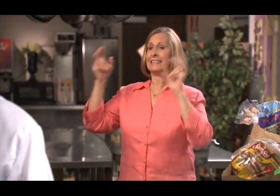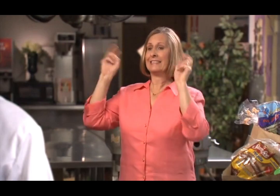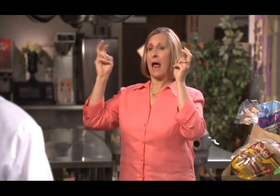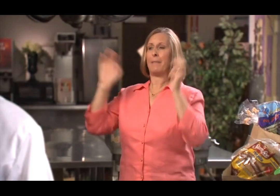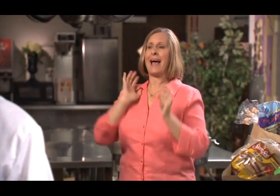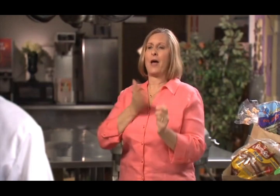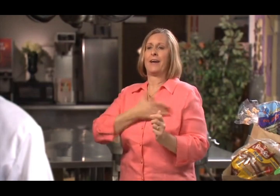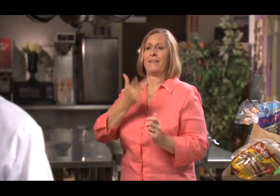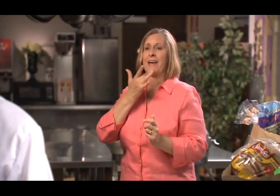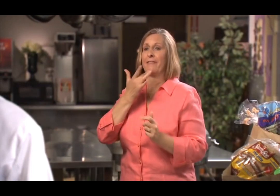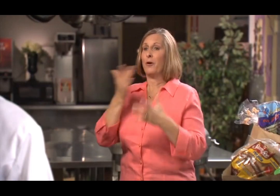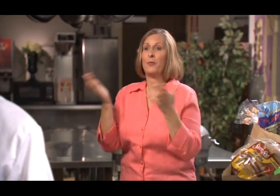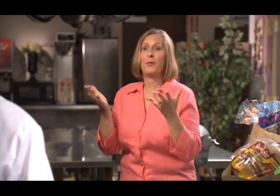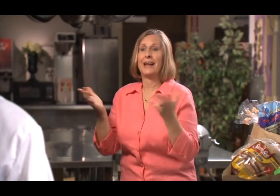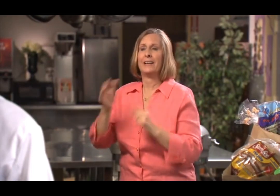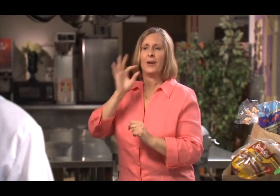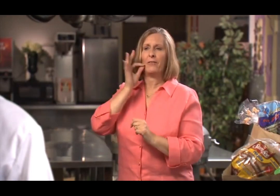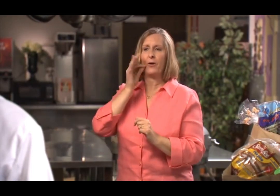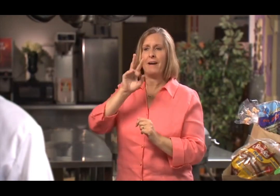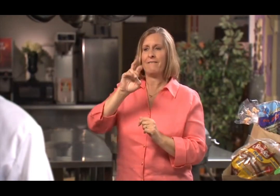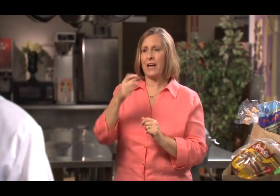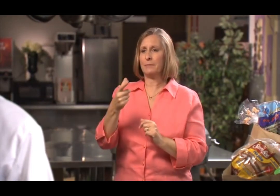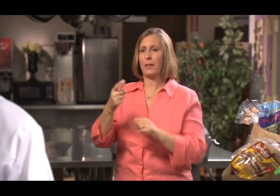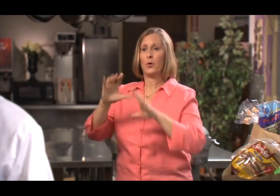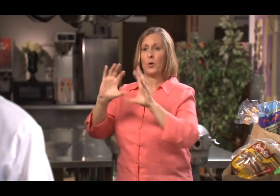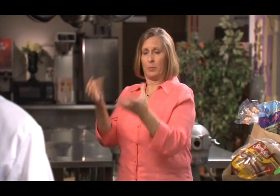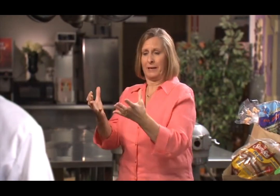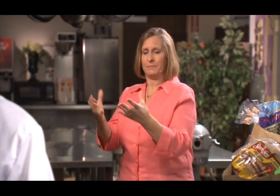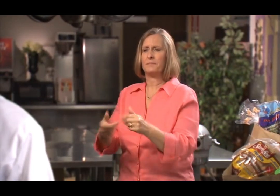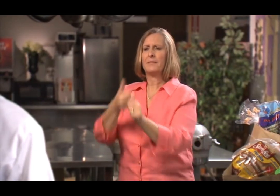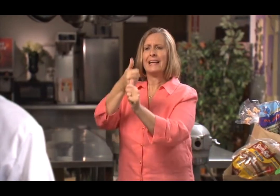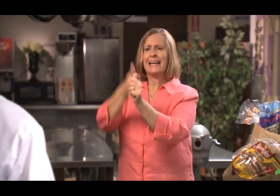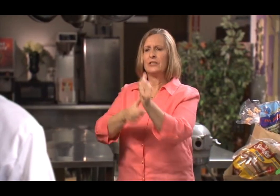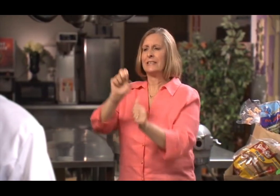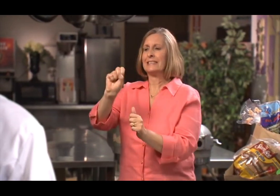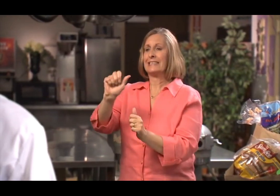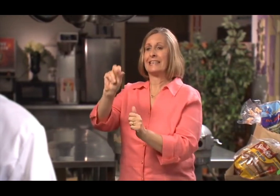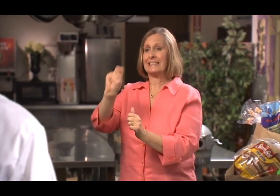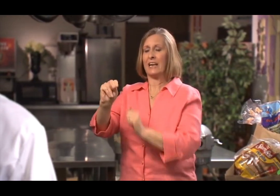Let's talk about our favorite topic, the fruits and vegetables group. Fall,